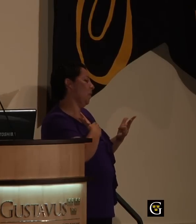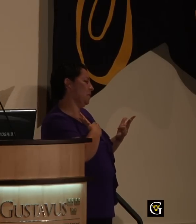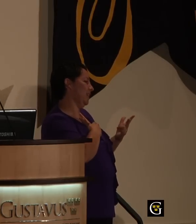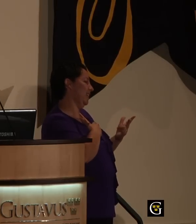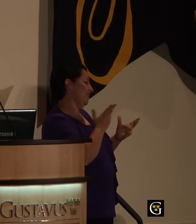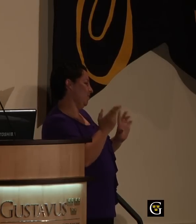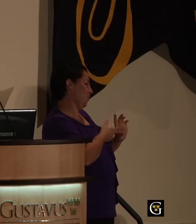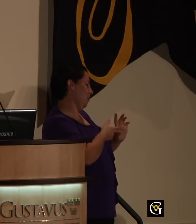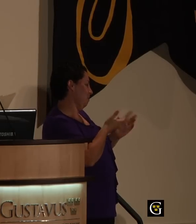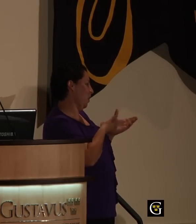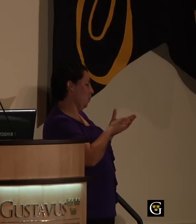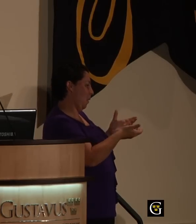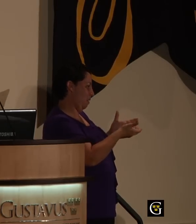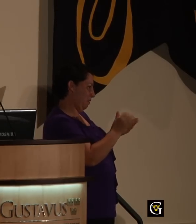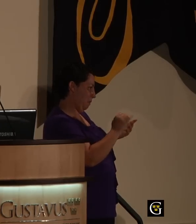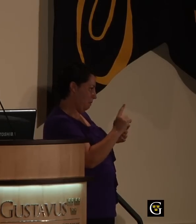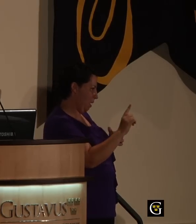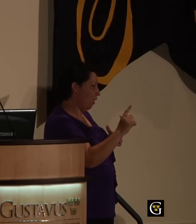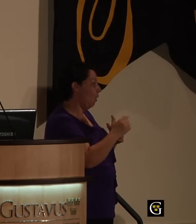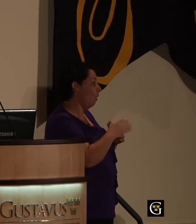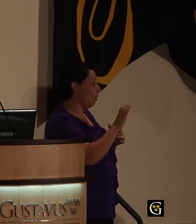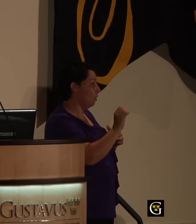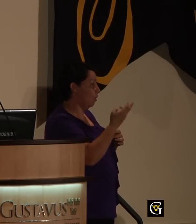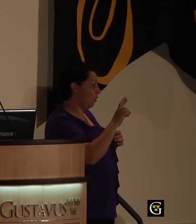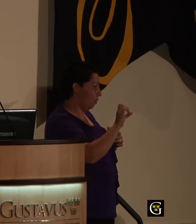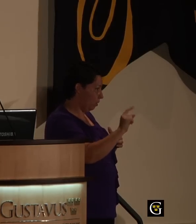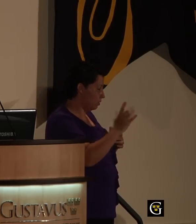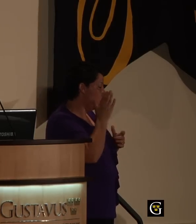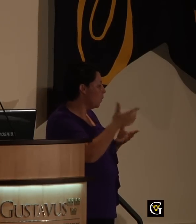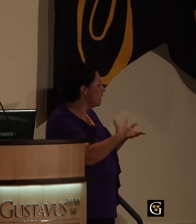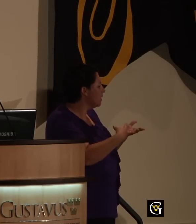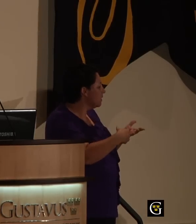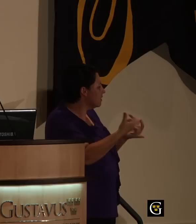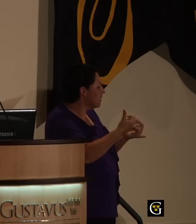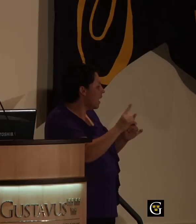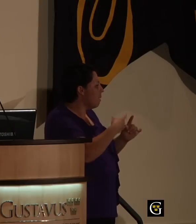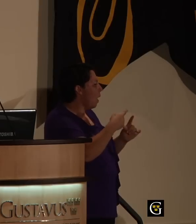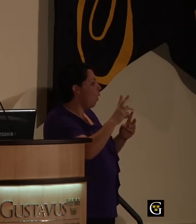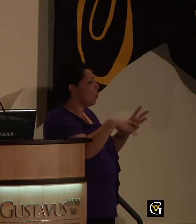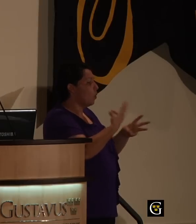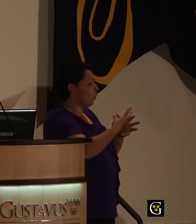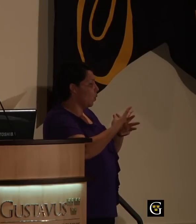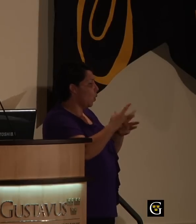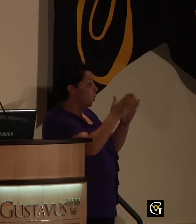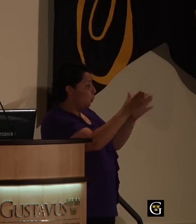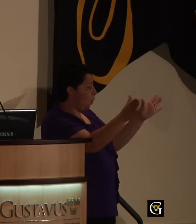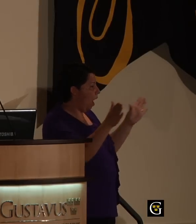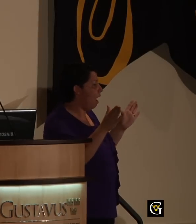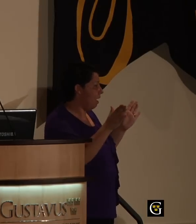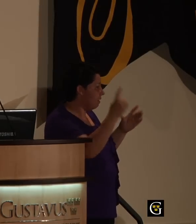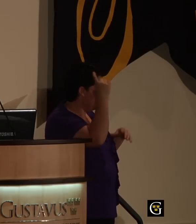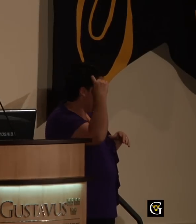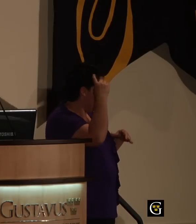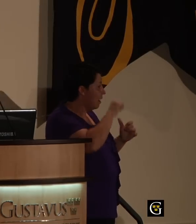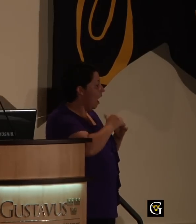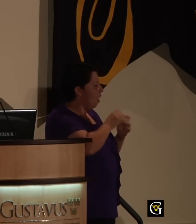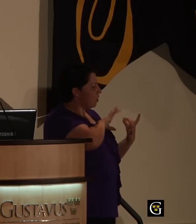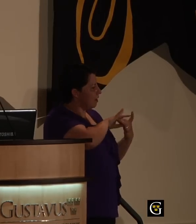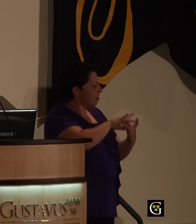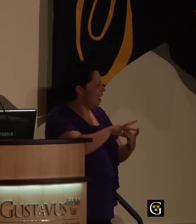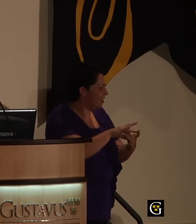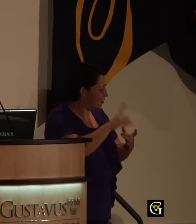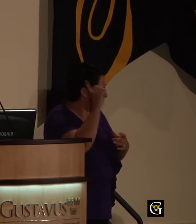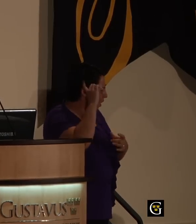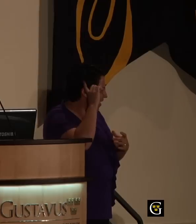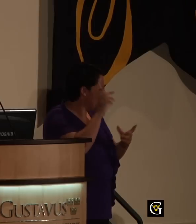Michael Chorost, who will be talking to us today about the worldwide mind, how to connect your brain to the internet, and would you